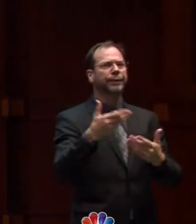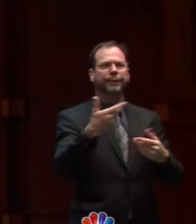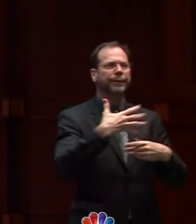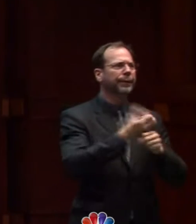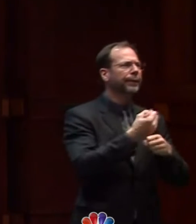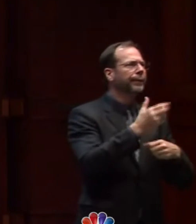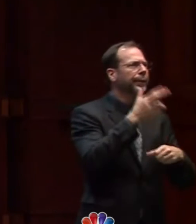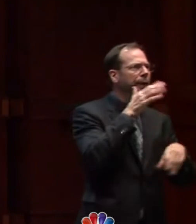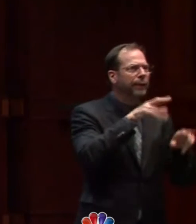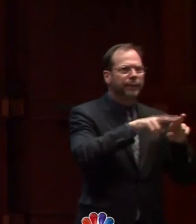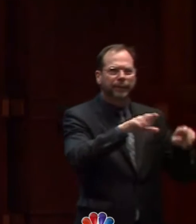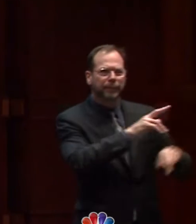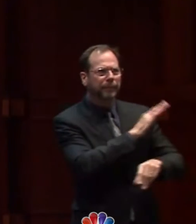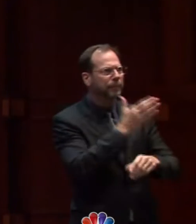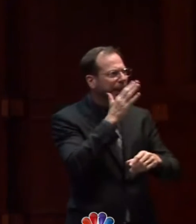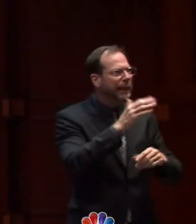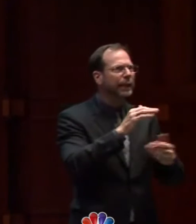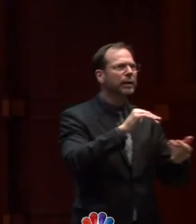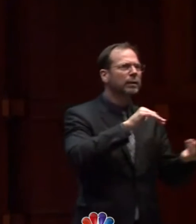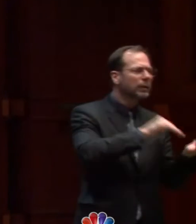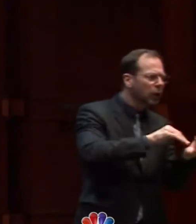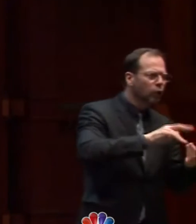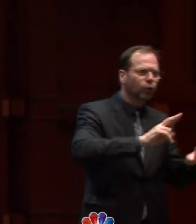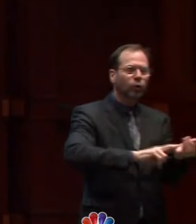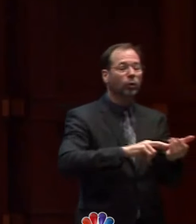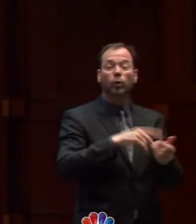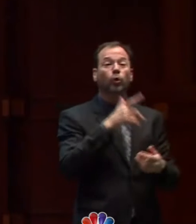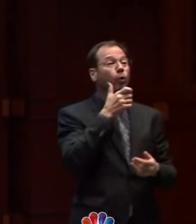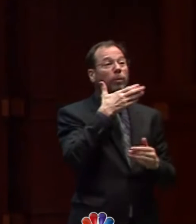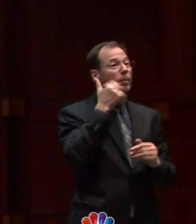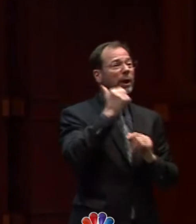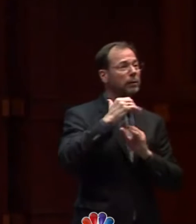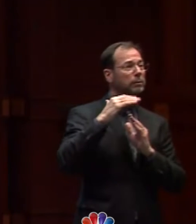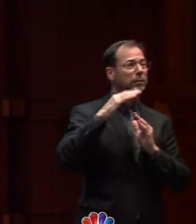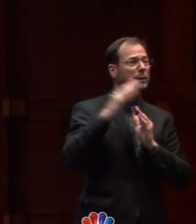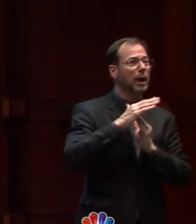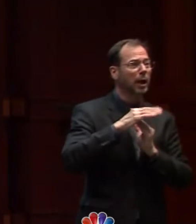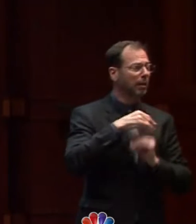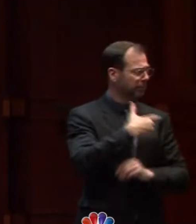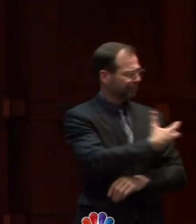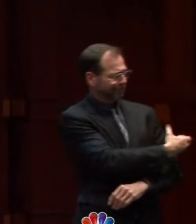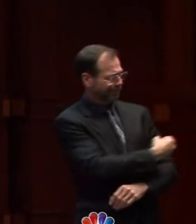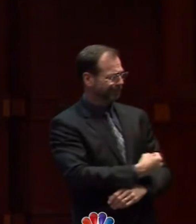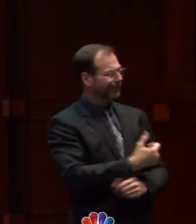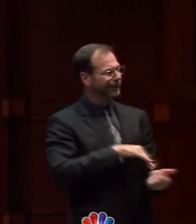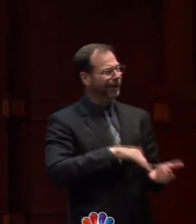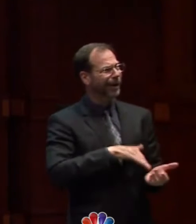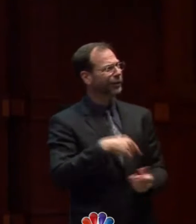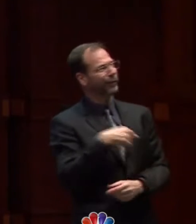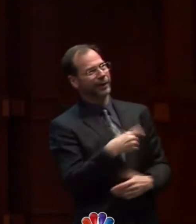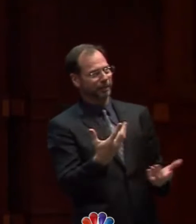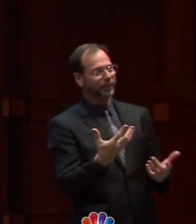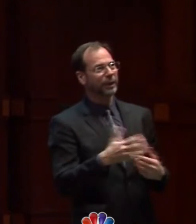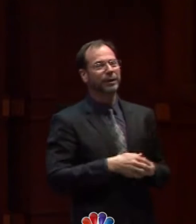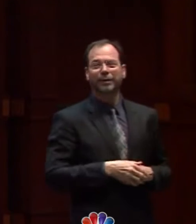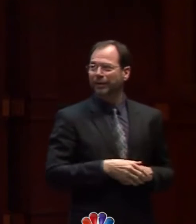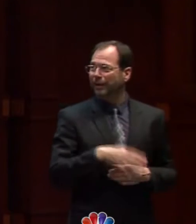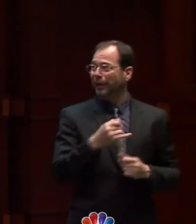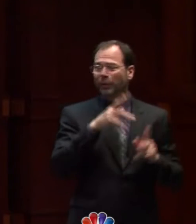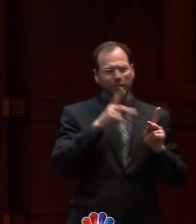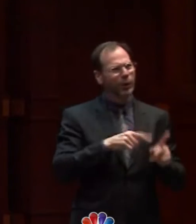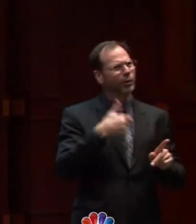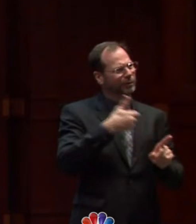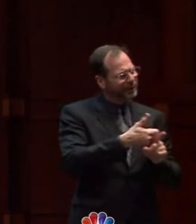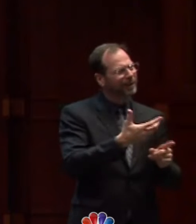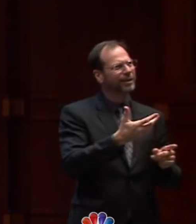as well as doctors and nurses. And there's no one better to help do something like that than to bring in a doctor, and especially someone